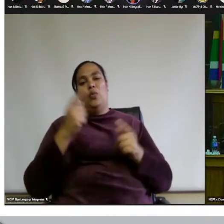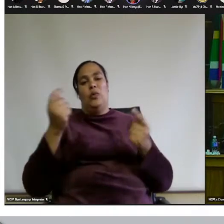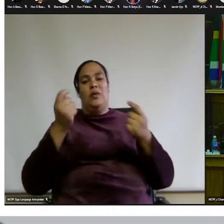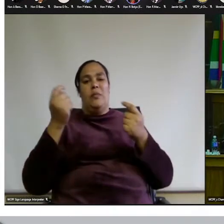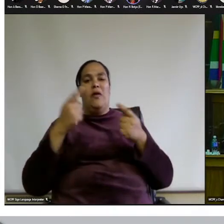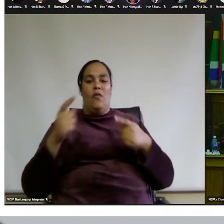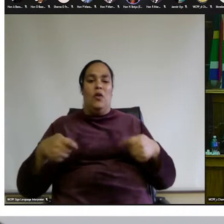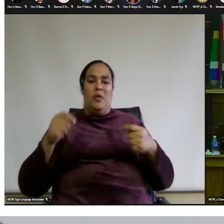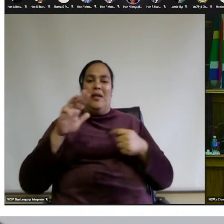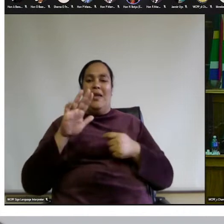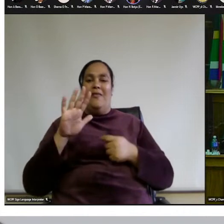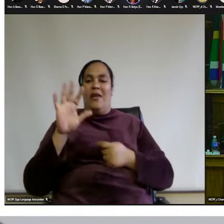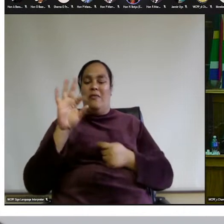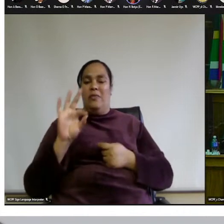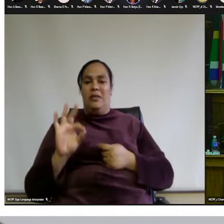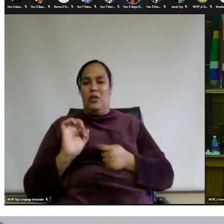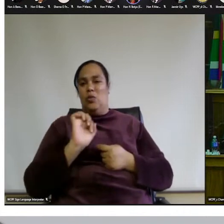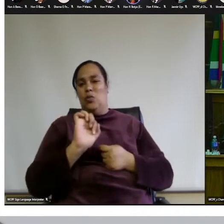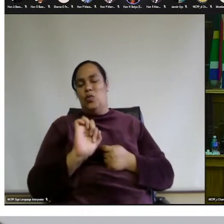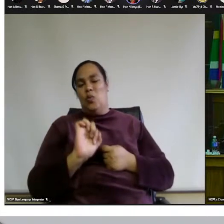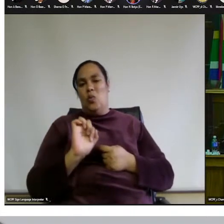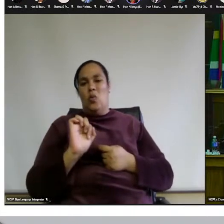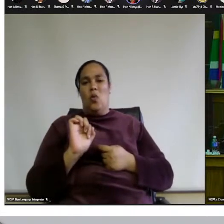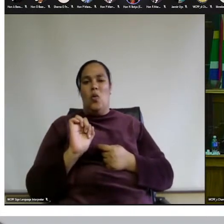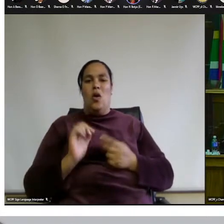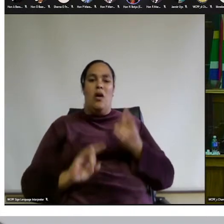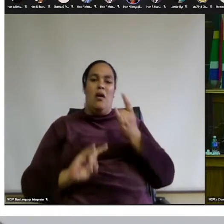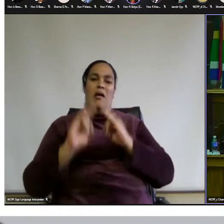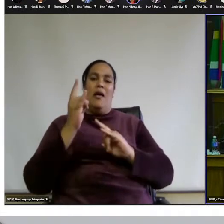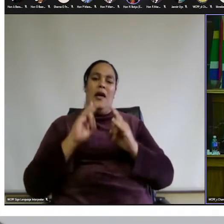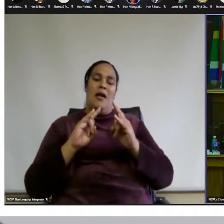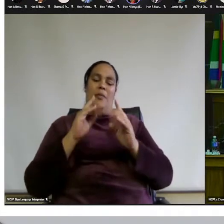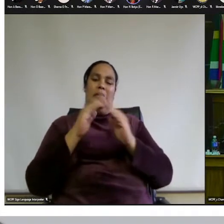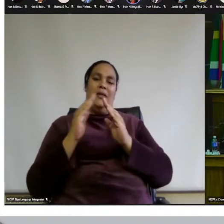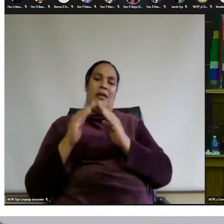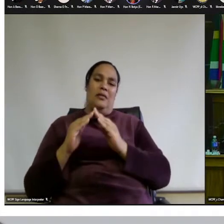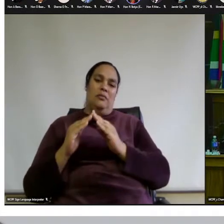spending 95% of its urban settlement development.